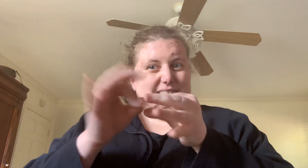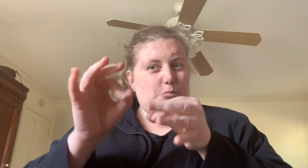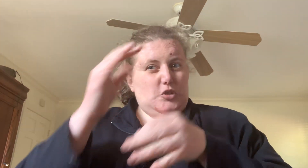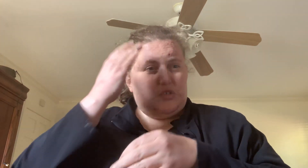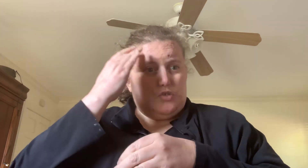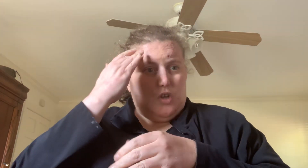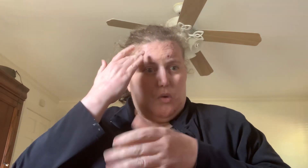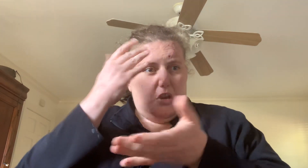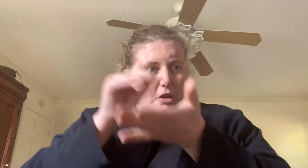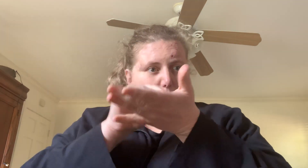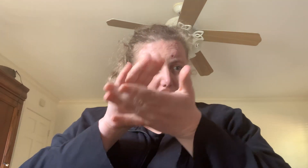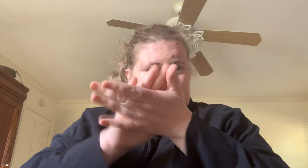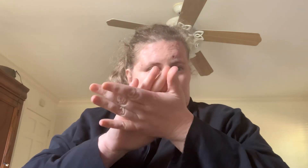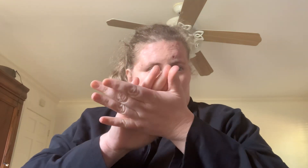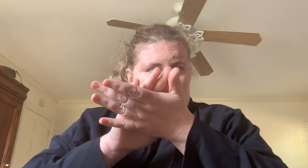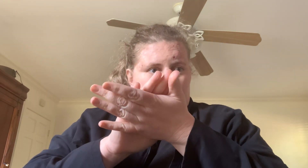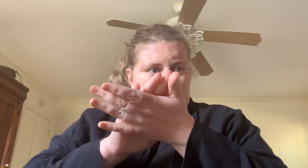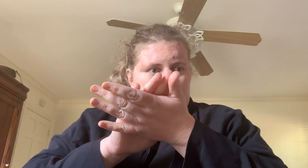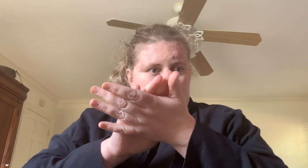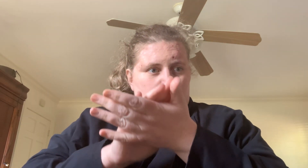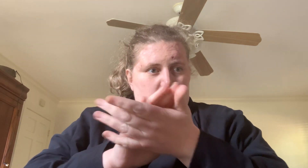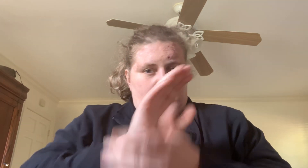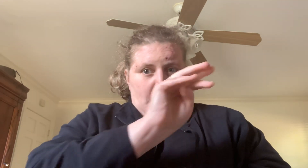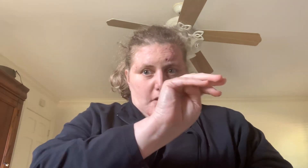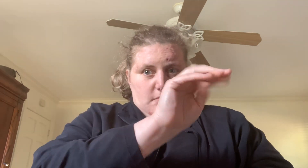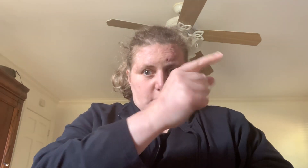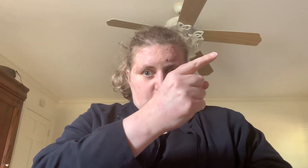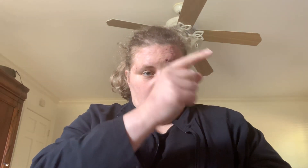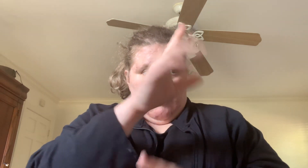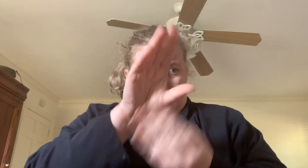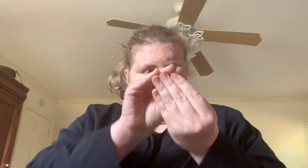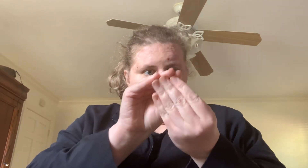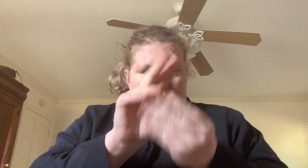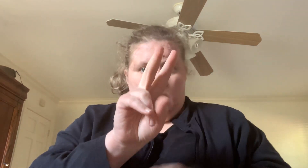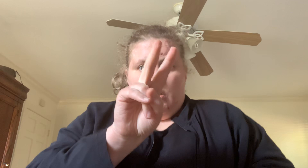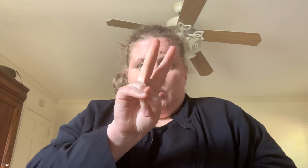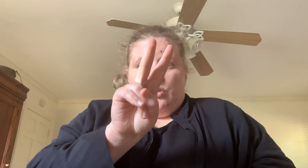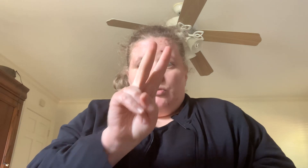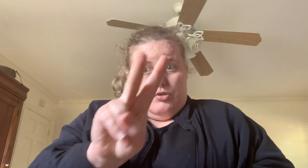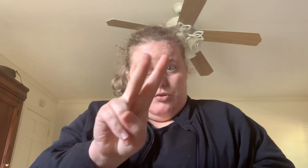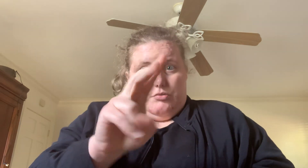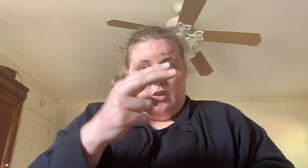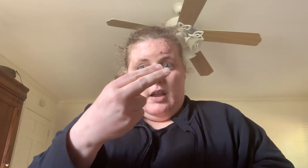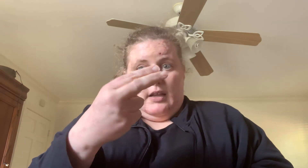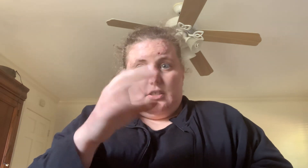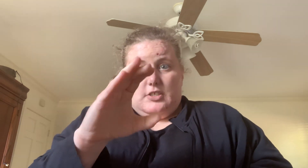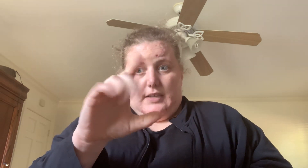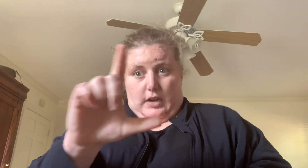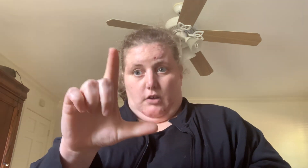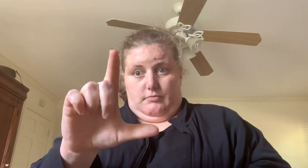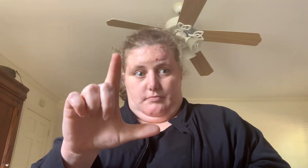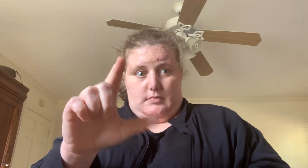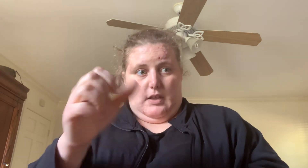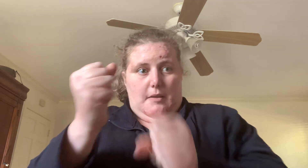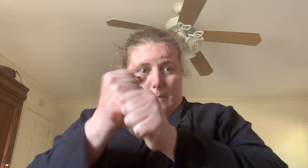there, and our equation is completely balanced now. So that was a simple one. So let's work some problems with that.